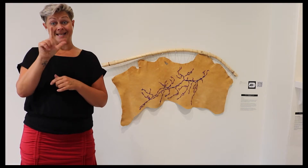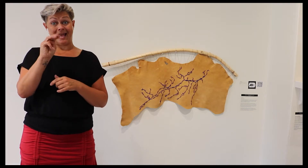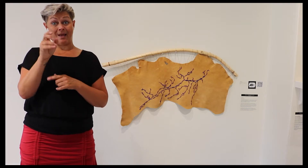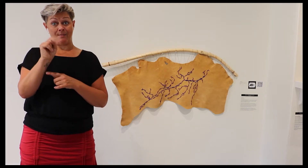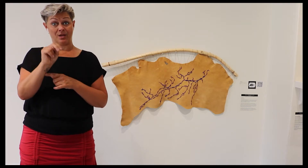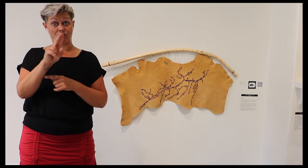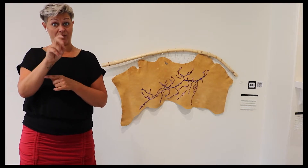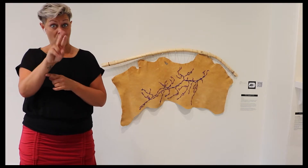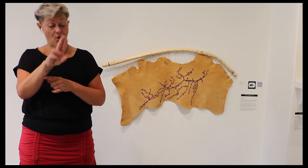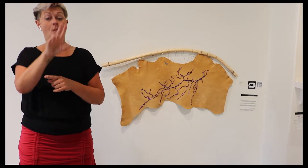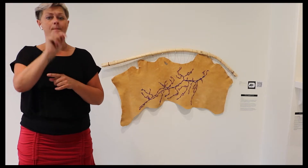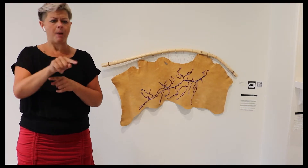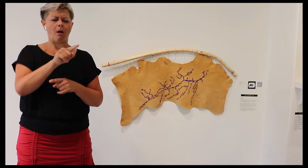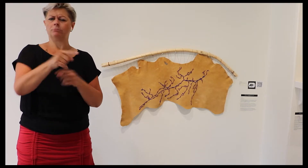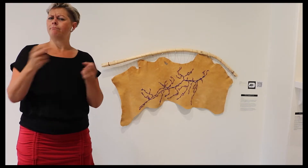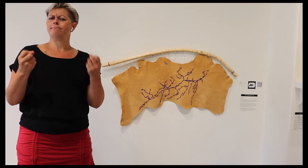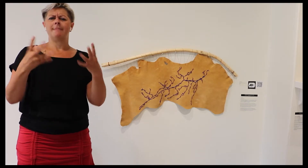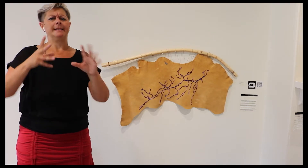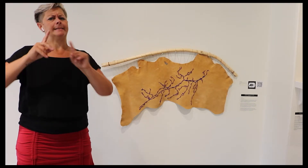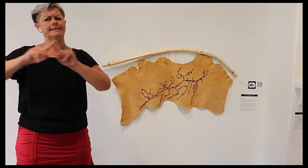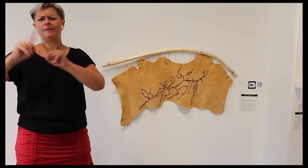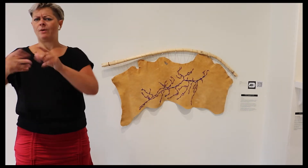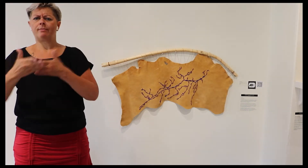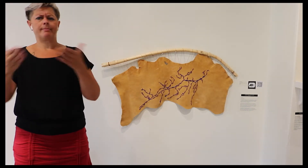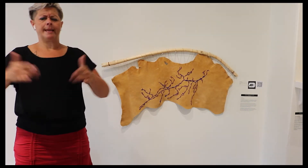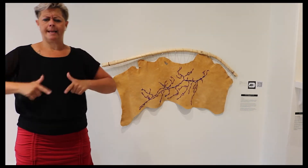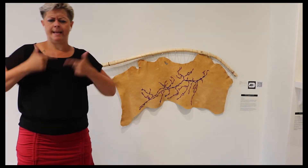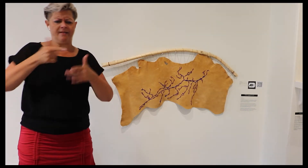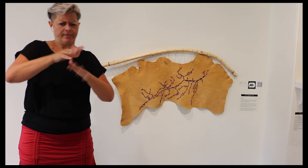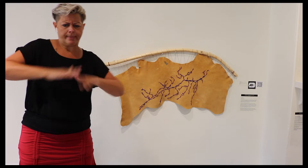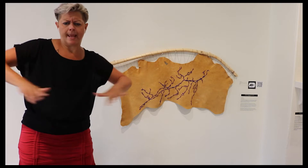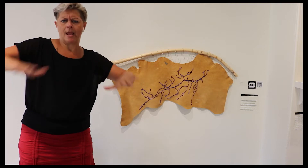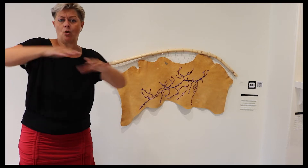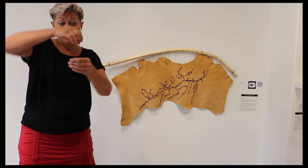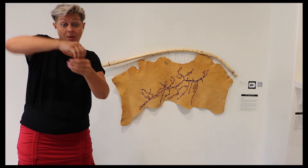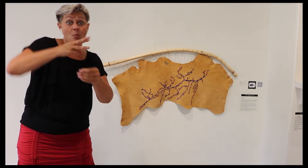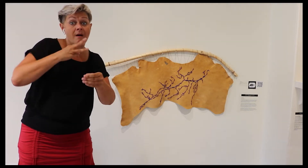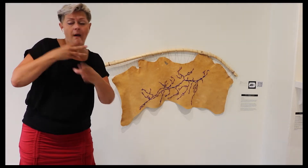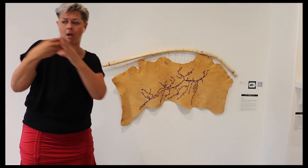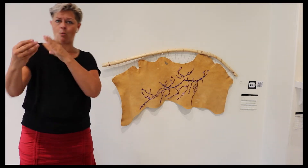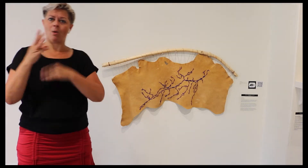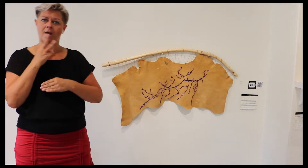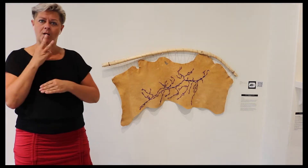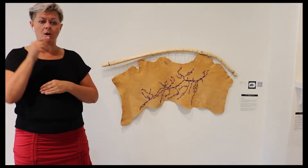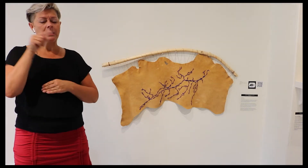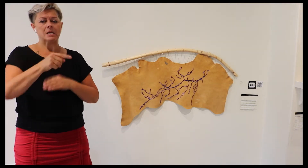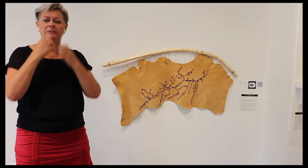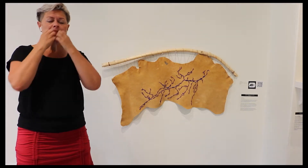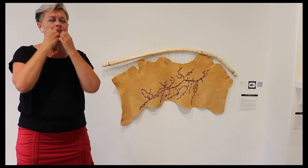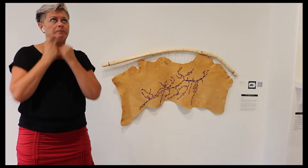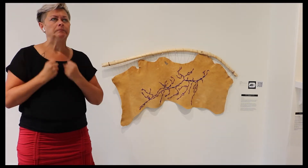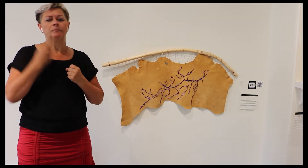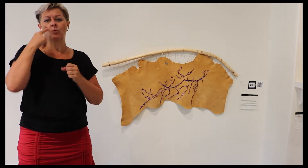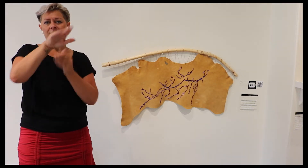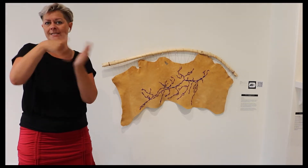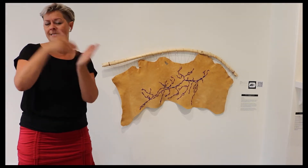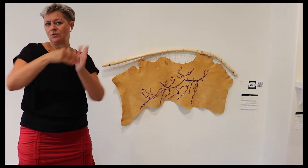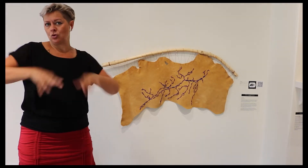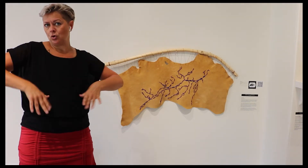many life forms in and out of the water. This river has been essential to the lives of central Newfoundland's Indigenous